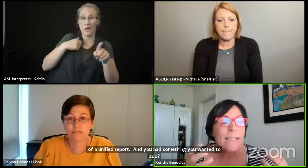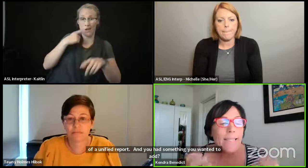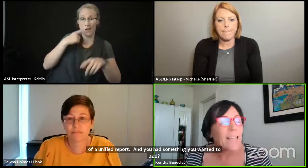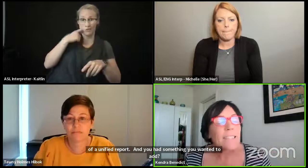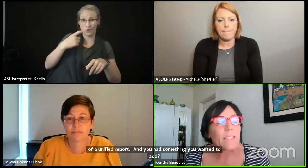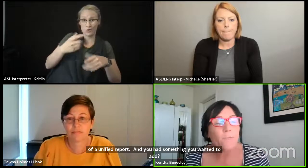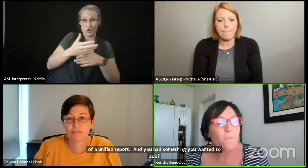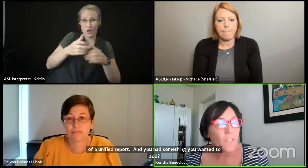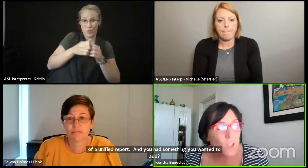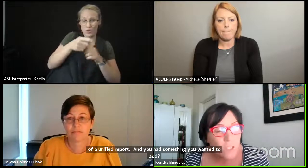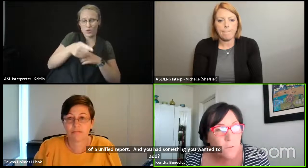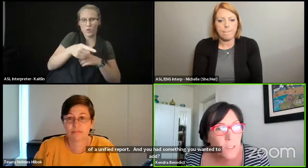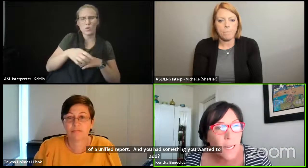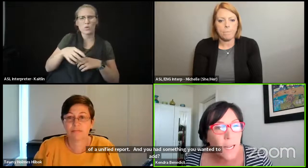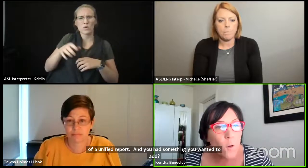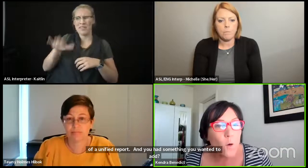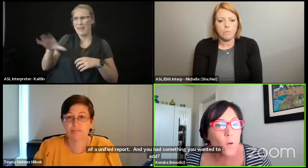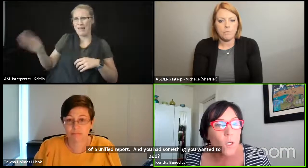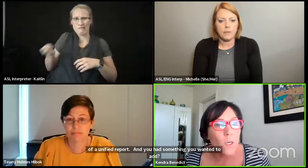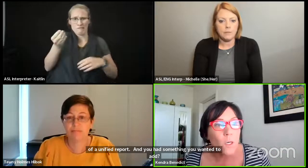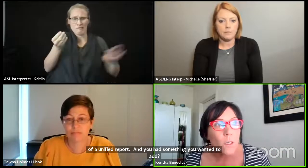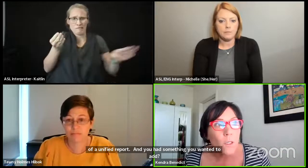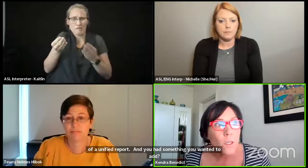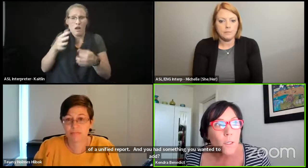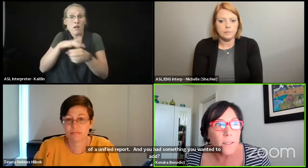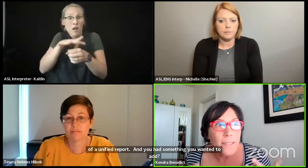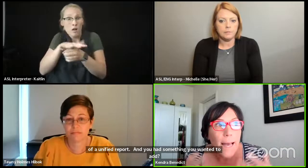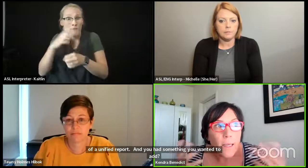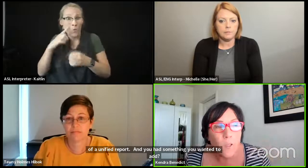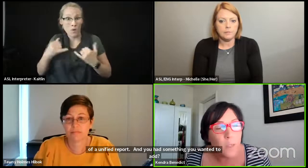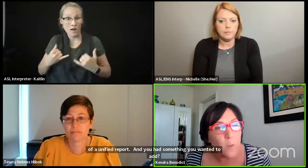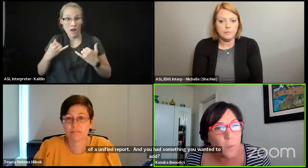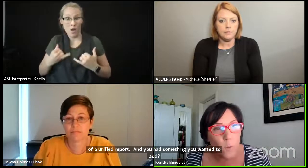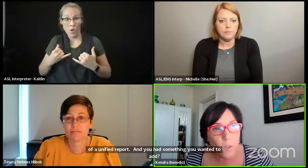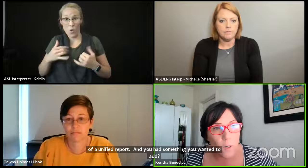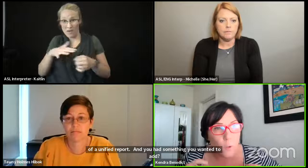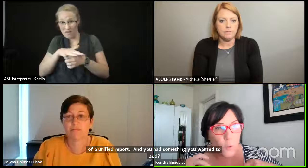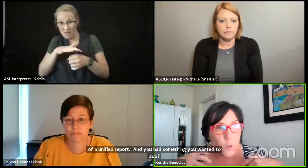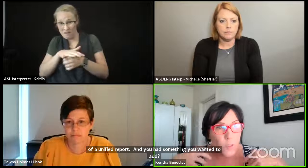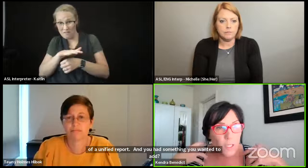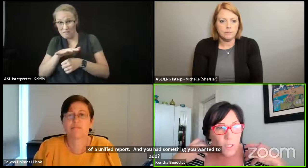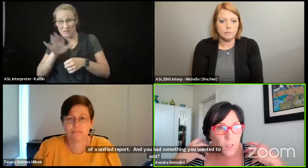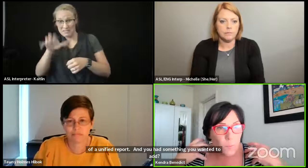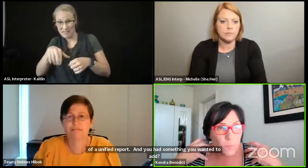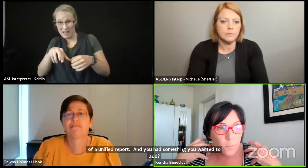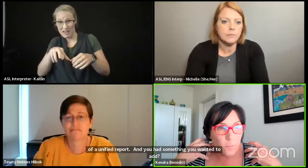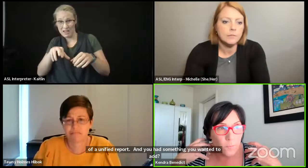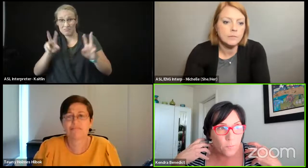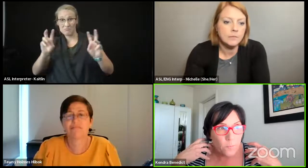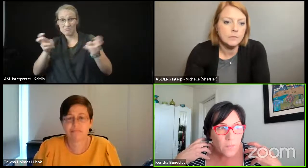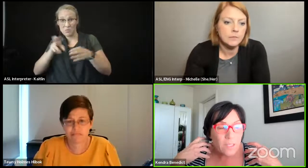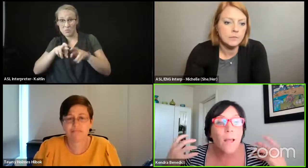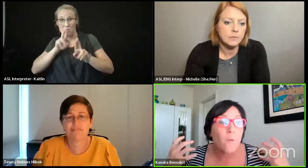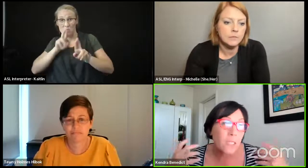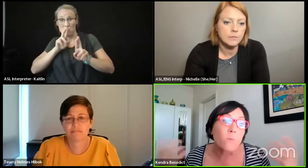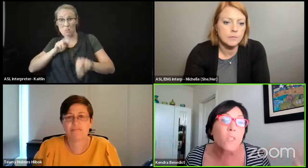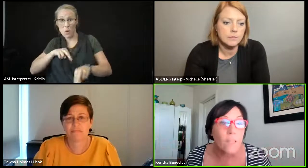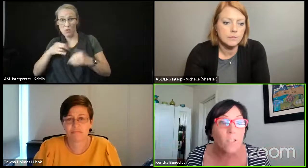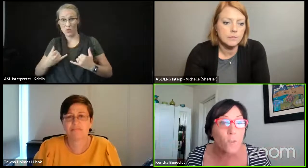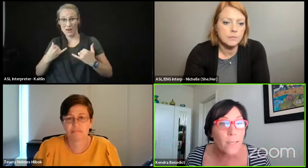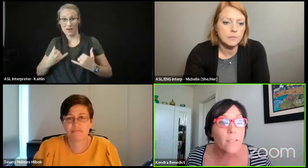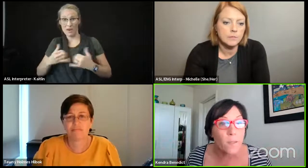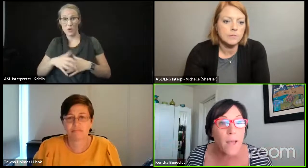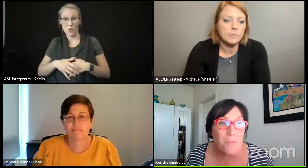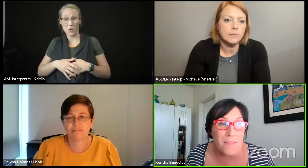is that sufficient for now? Or like, is that going to be the report, or do we need to, because we're